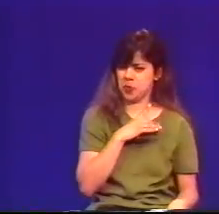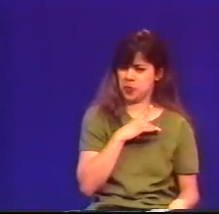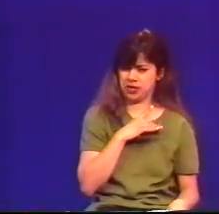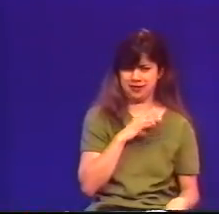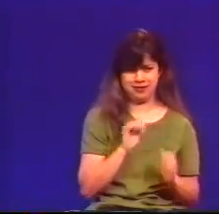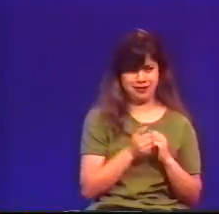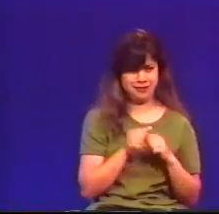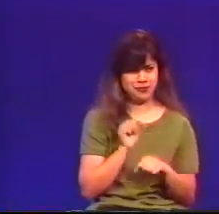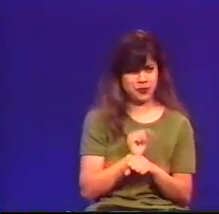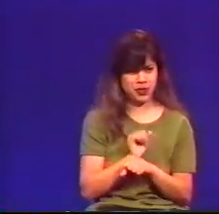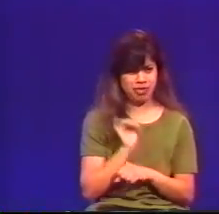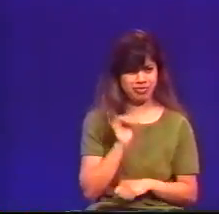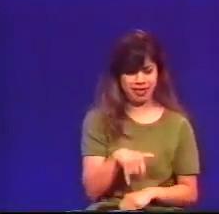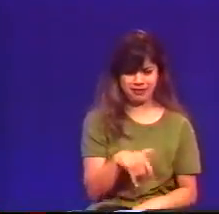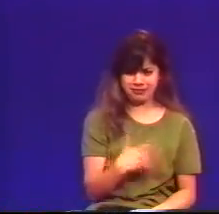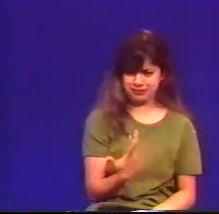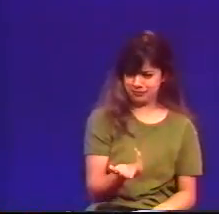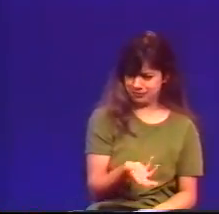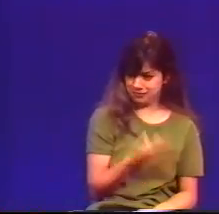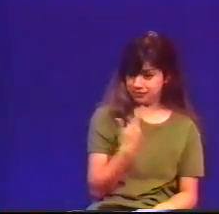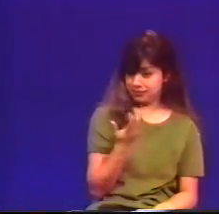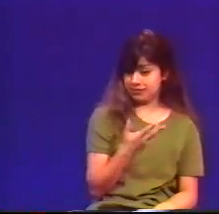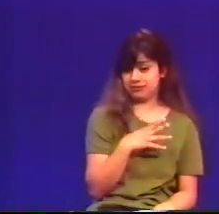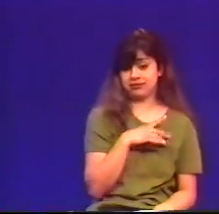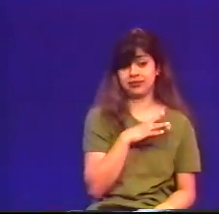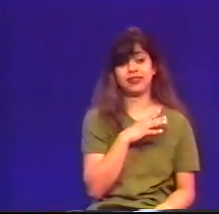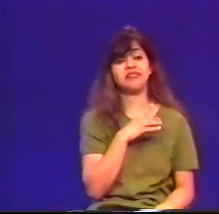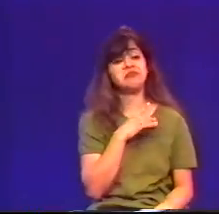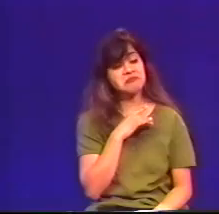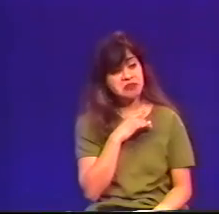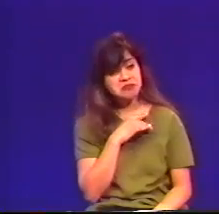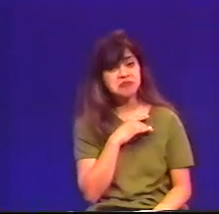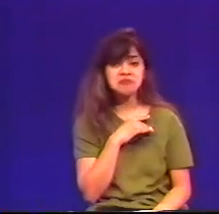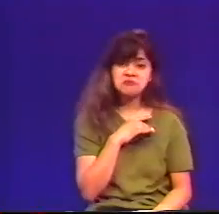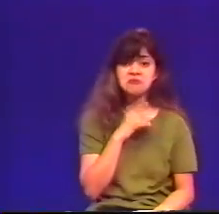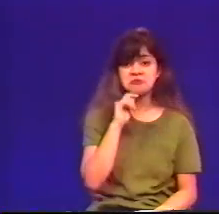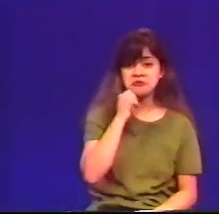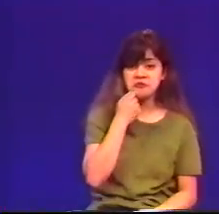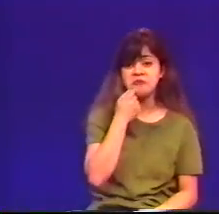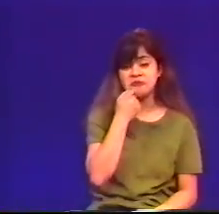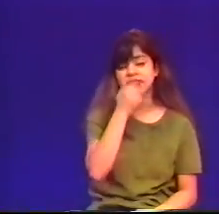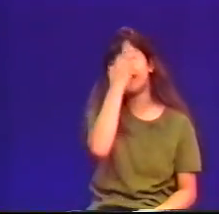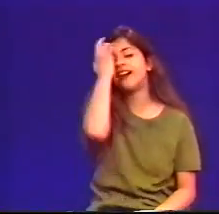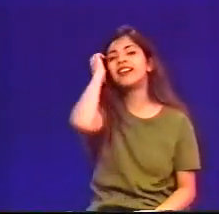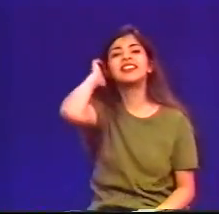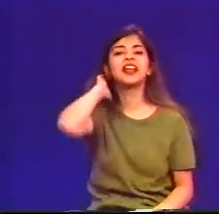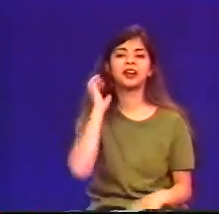And the captioning even came up and said, "Welcome, Shaheena. How would you like to program your DVD player?"